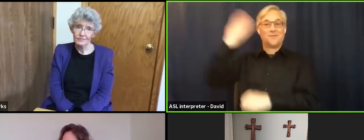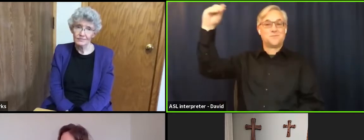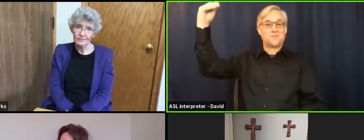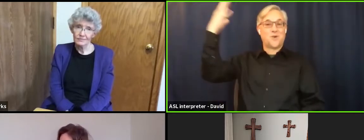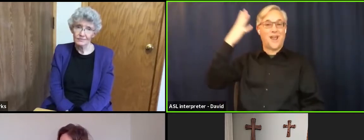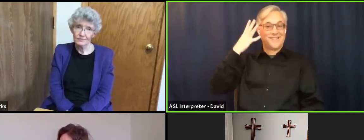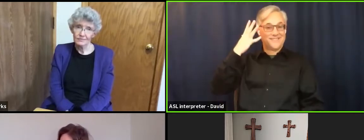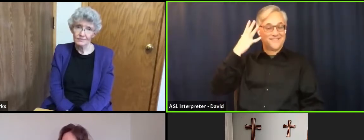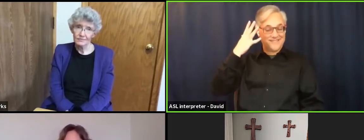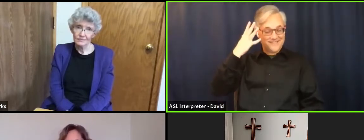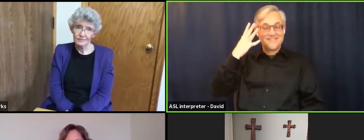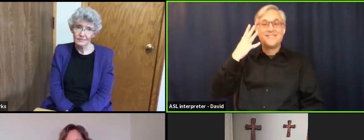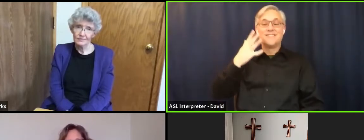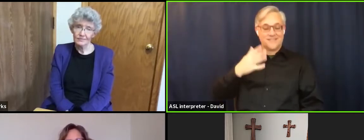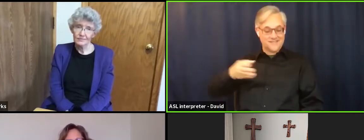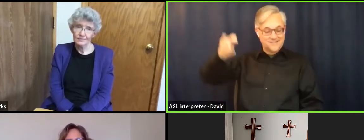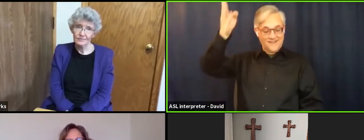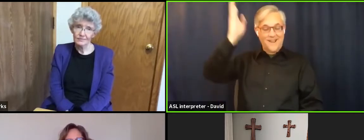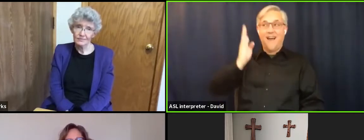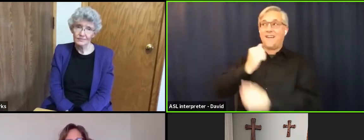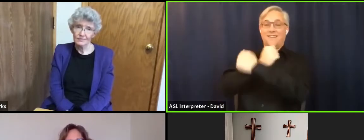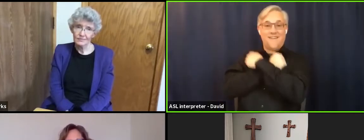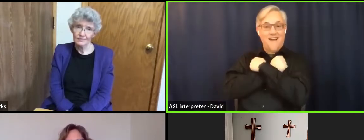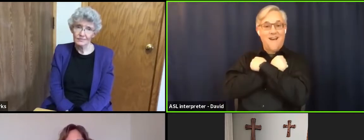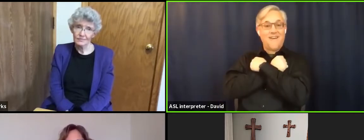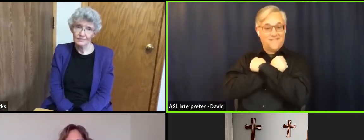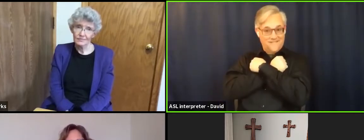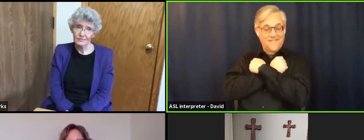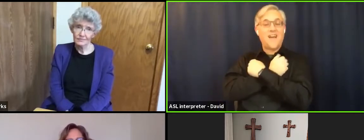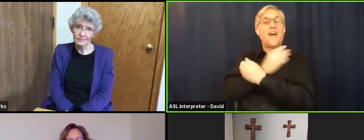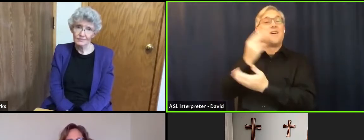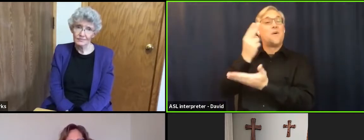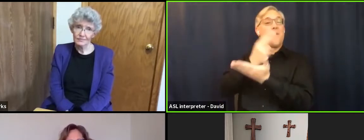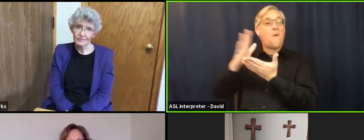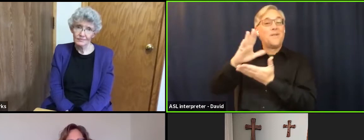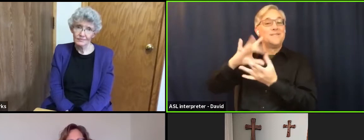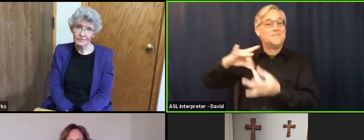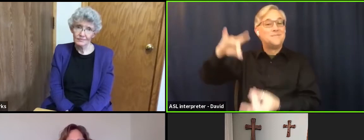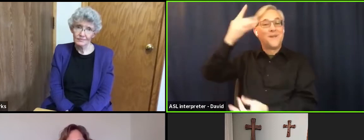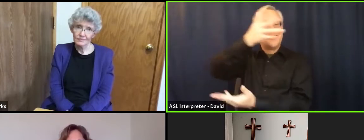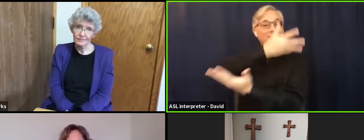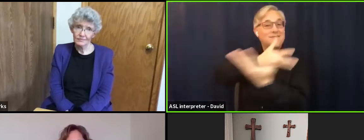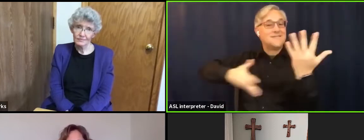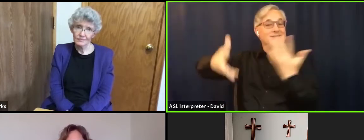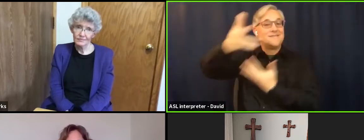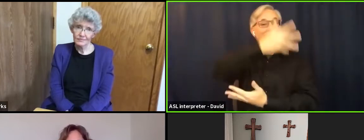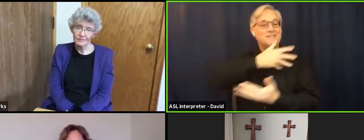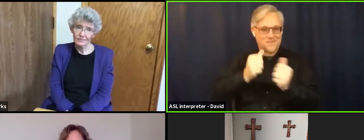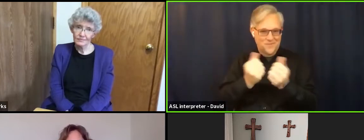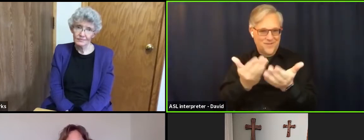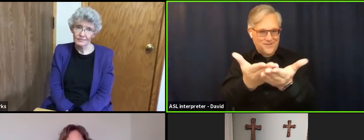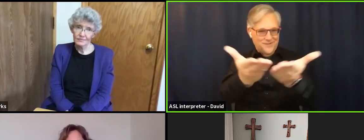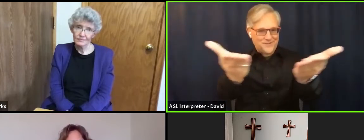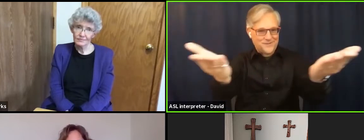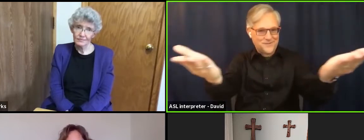the love of God, and the communion of the Holy Spirit be with you all.